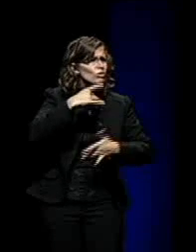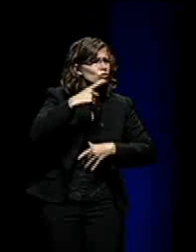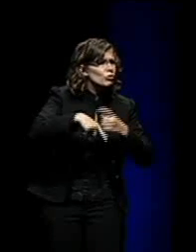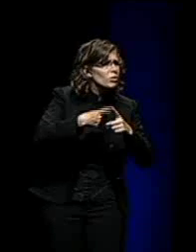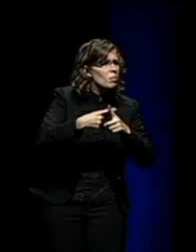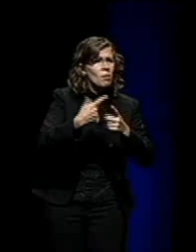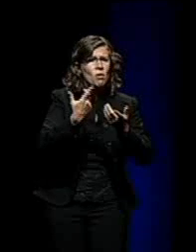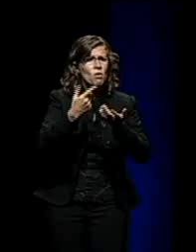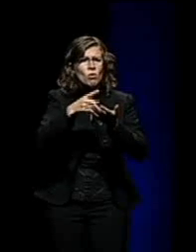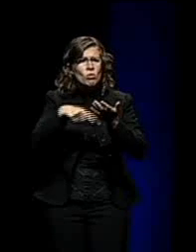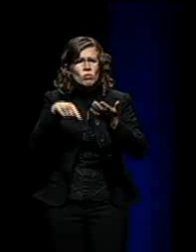defend. We have no